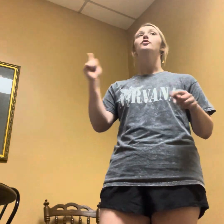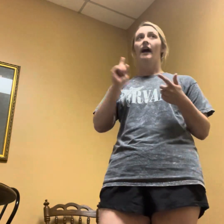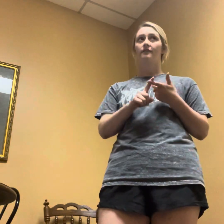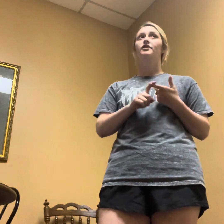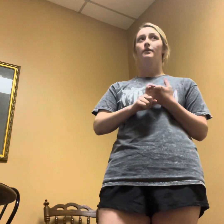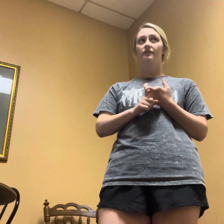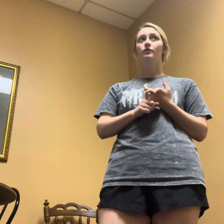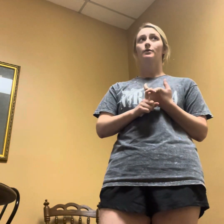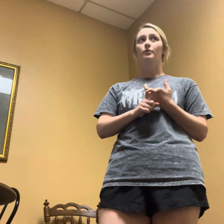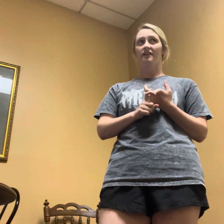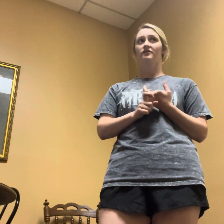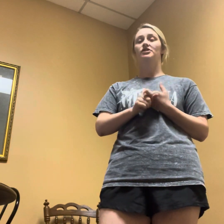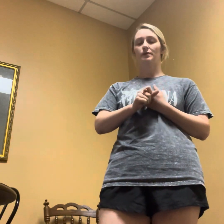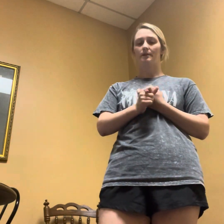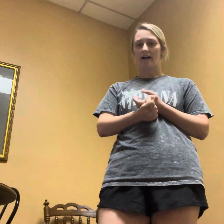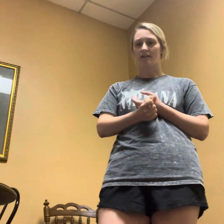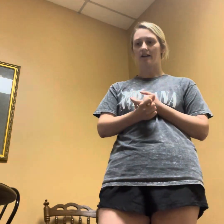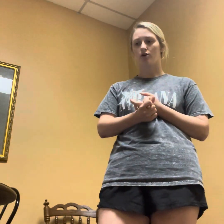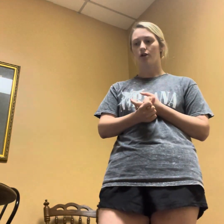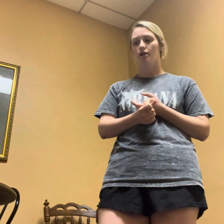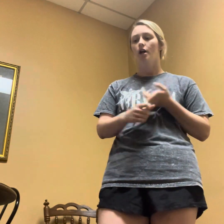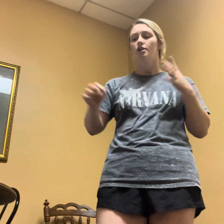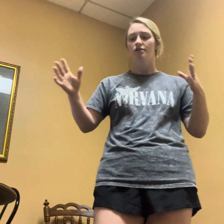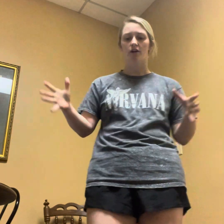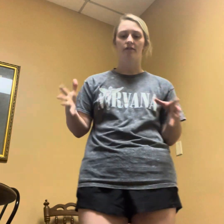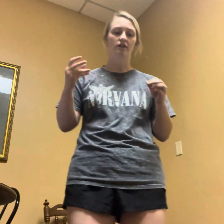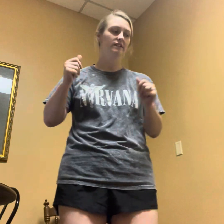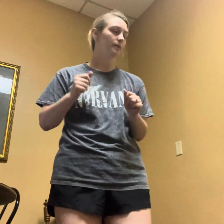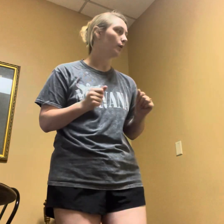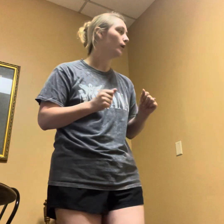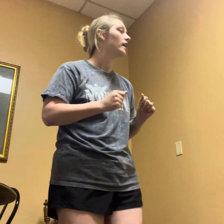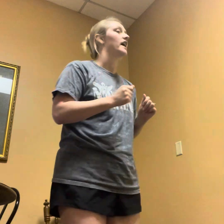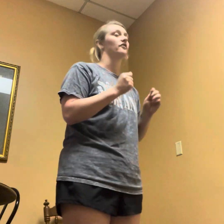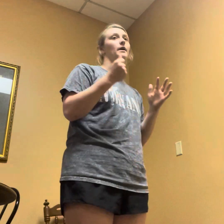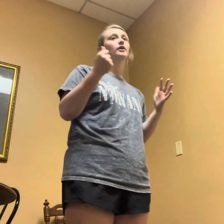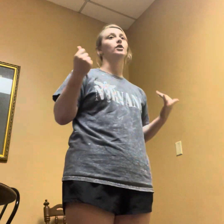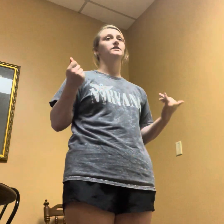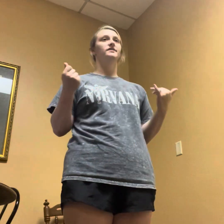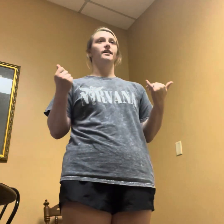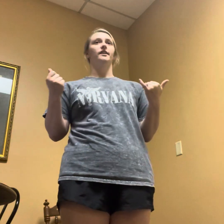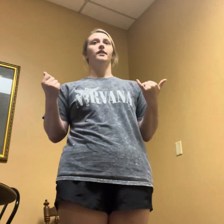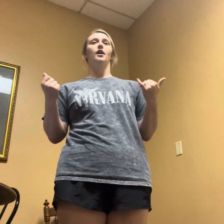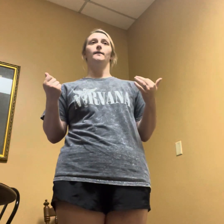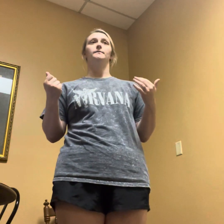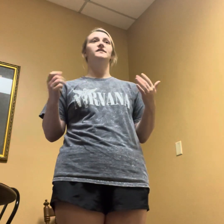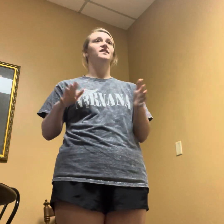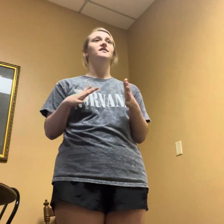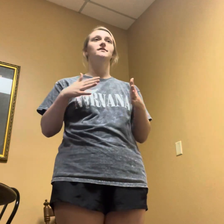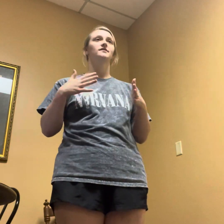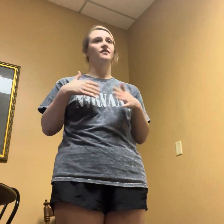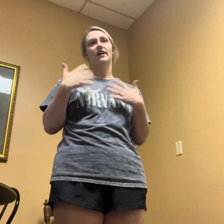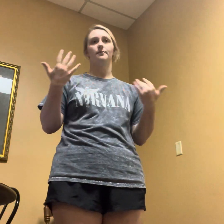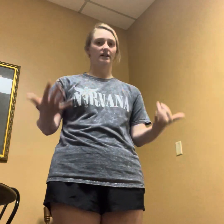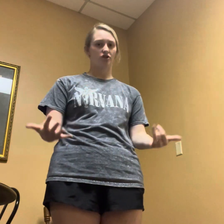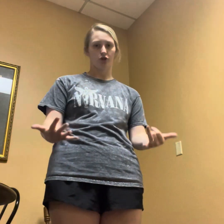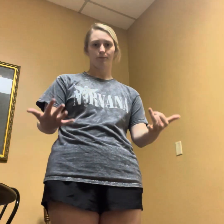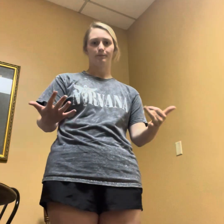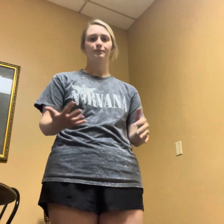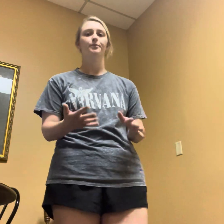have to perform whatever is on the back of that card. So for example, if my card said 10 divided by 2,